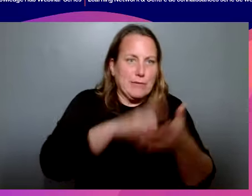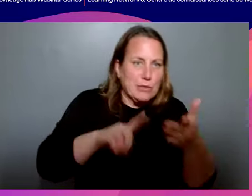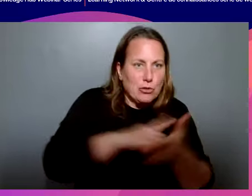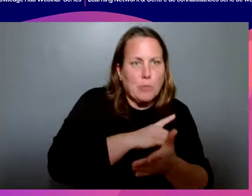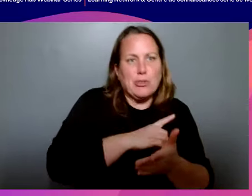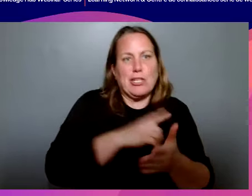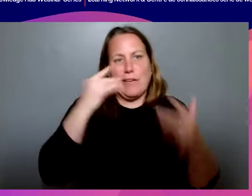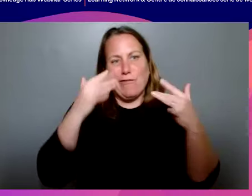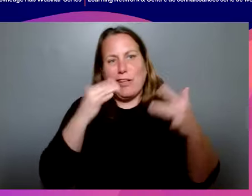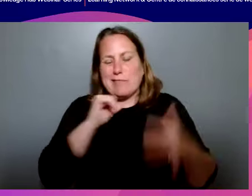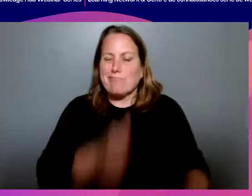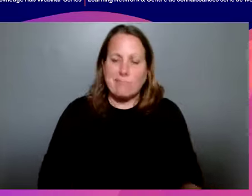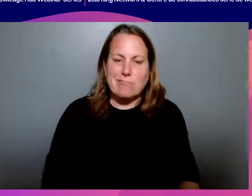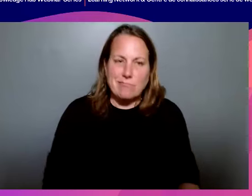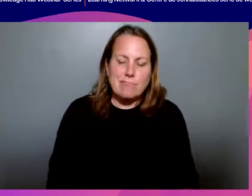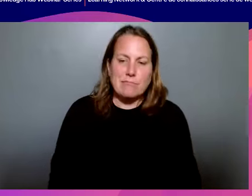friendly.